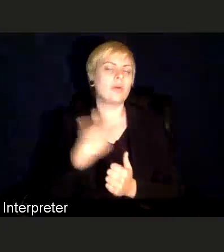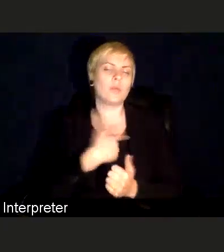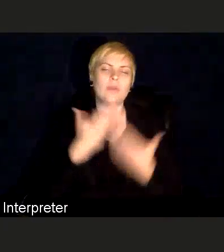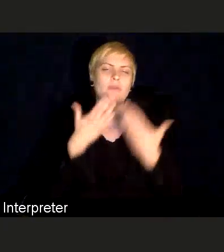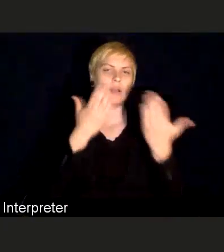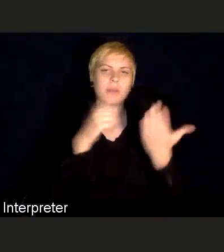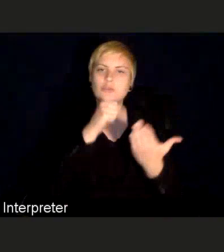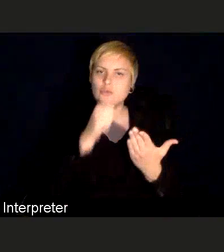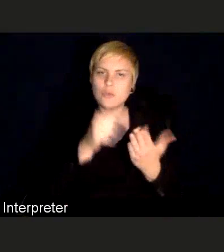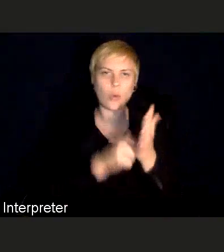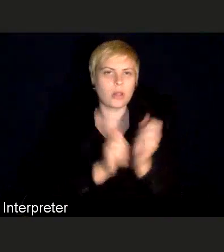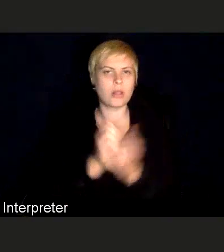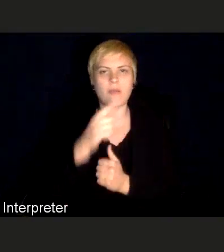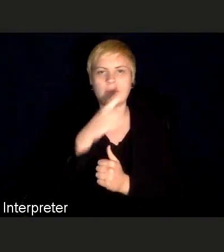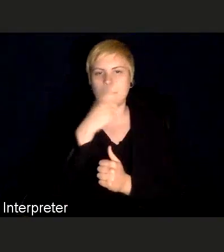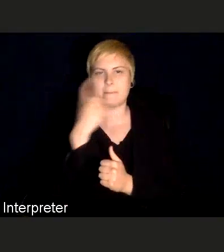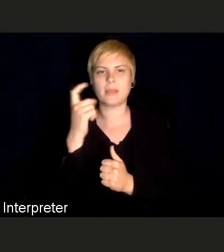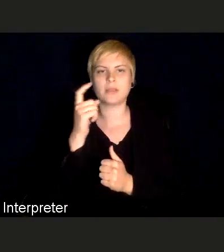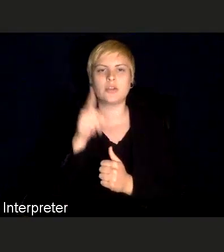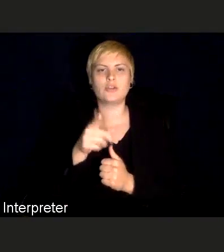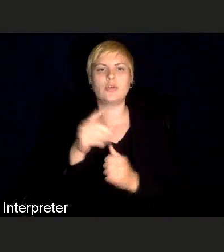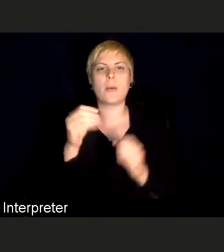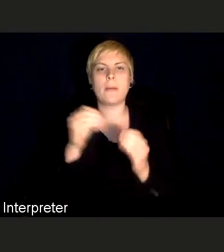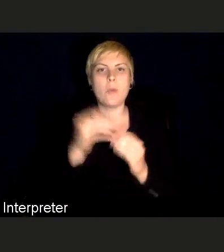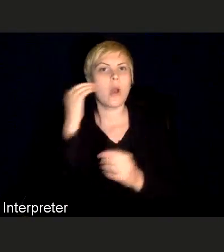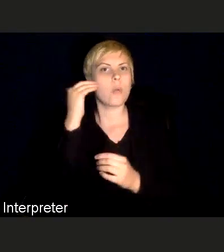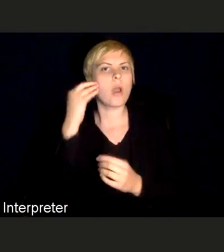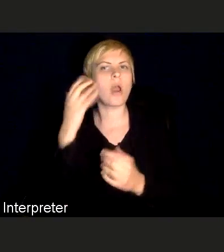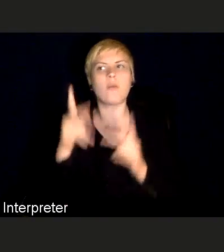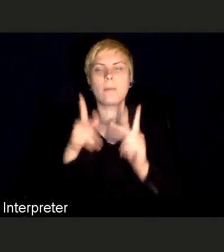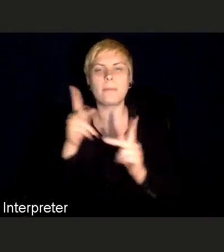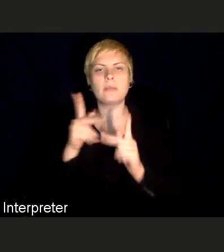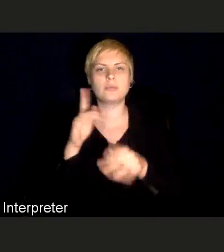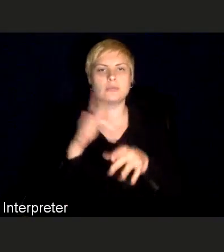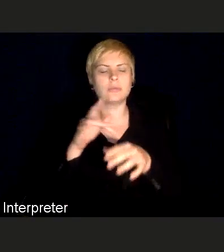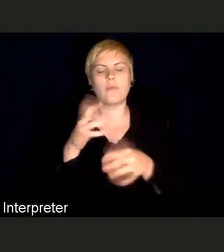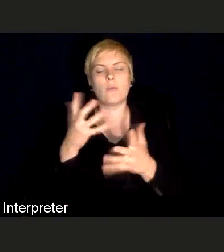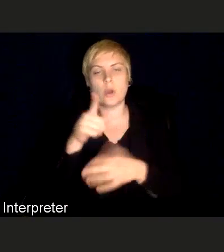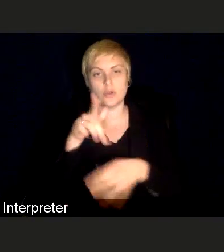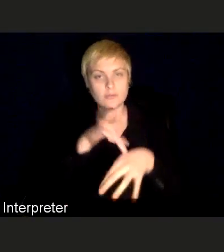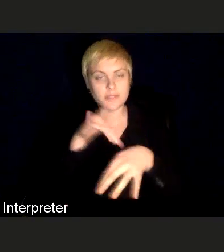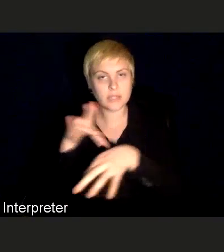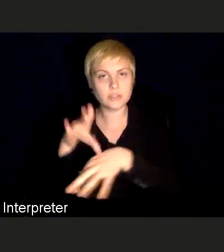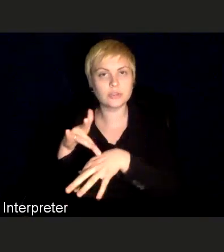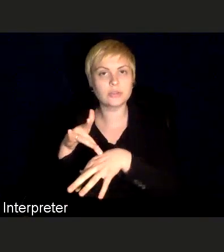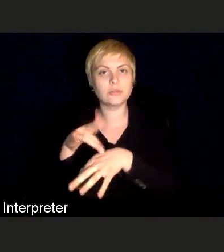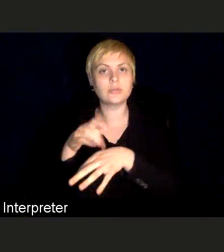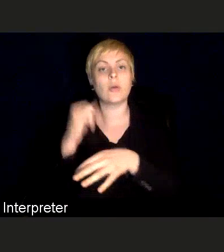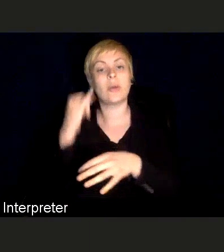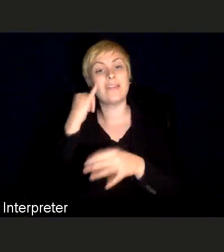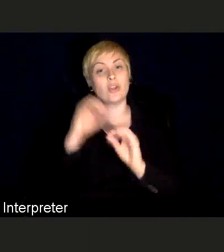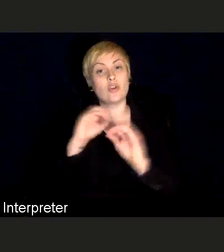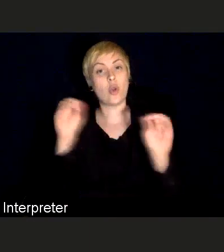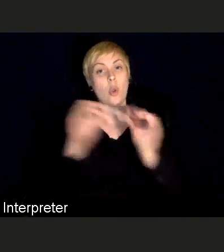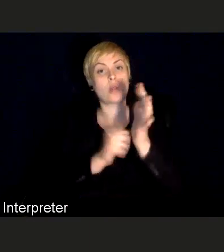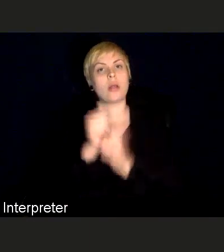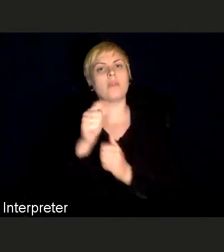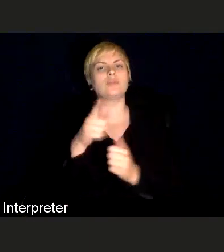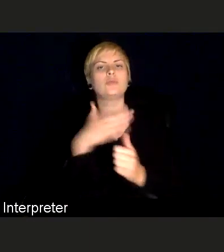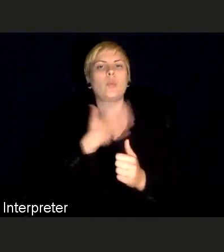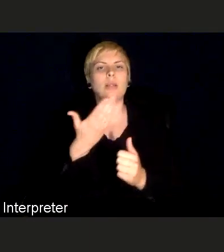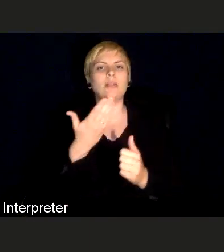actually more cognizant of what your hands have touched, and you're probably more willing to either wash your hands with soap and water or use a